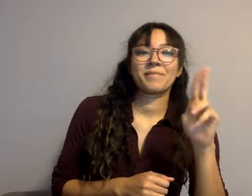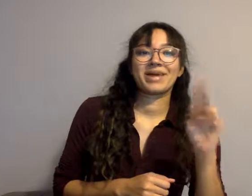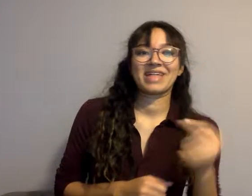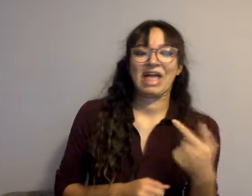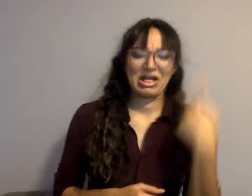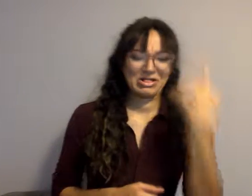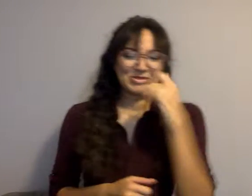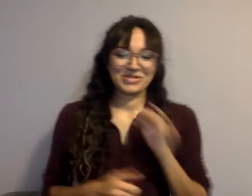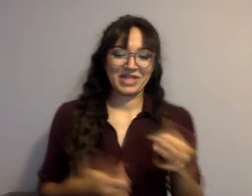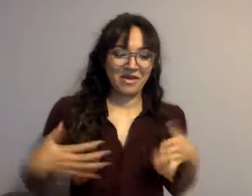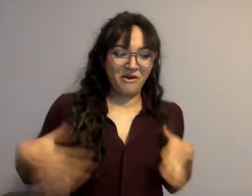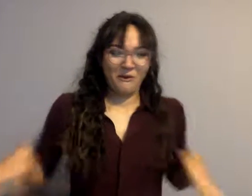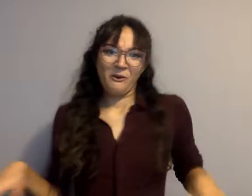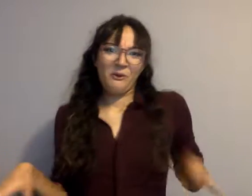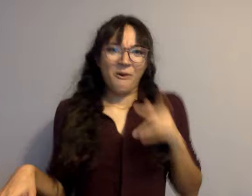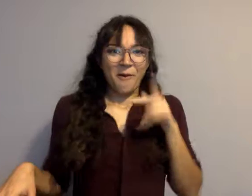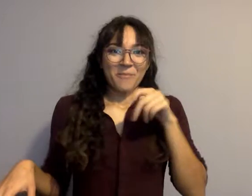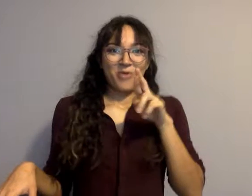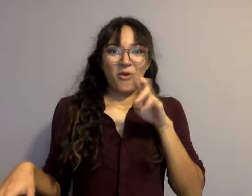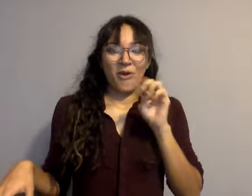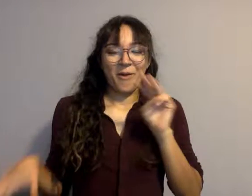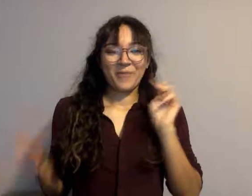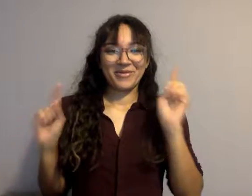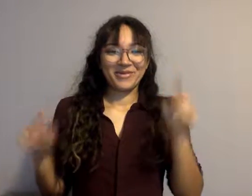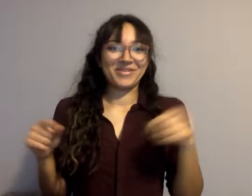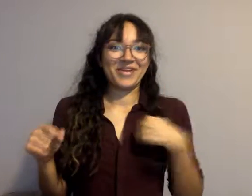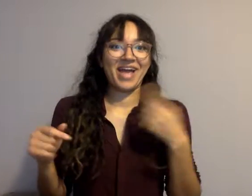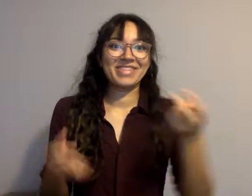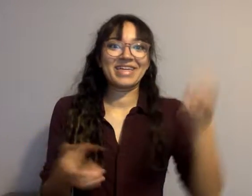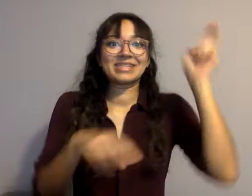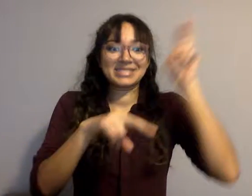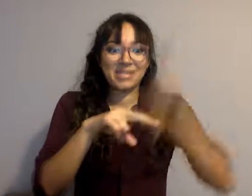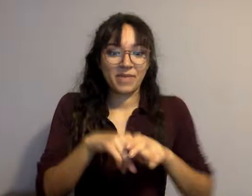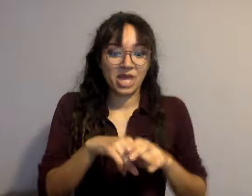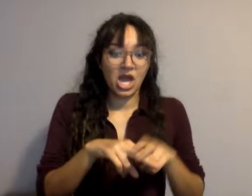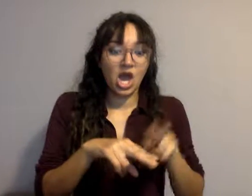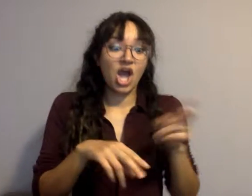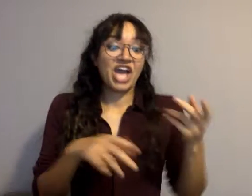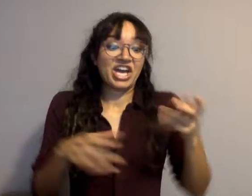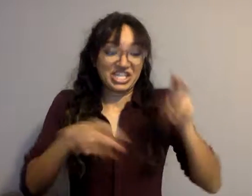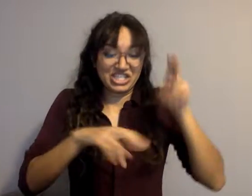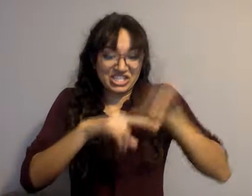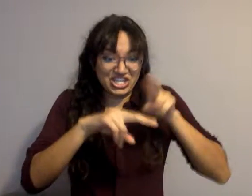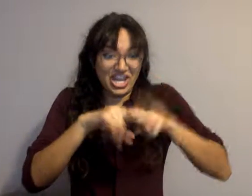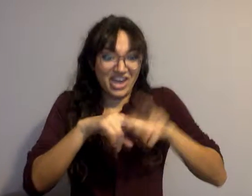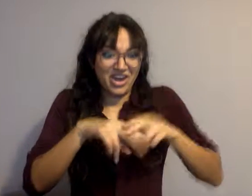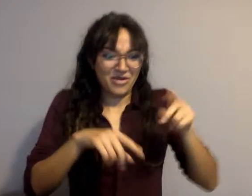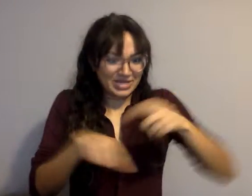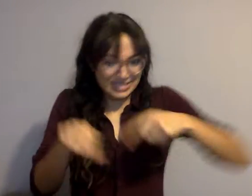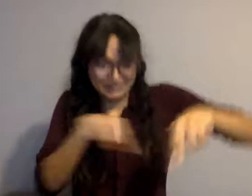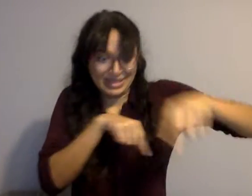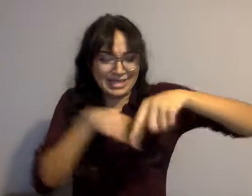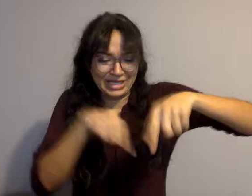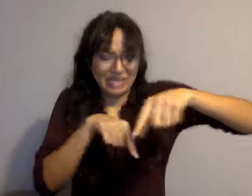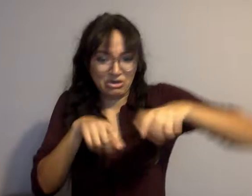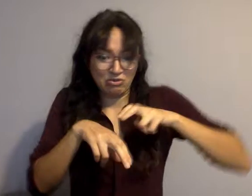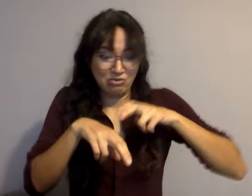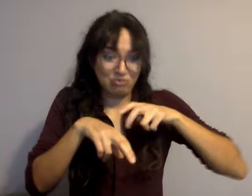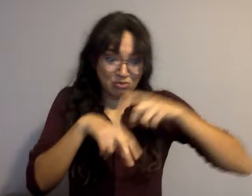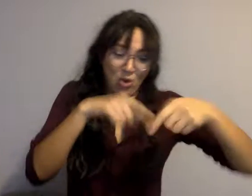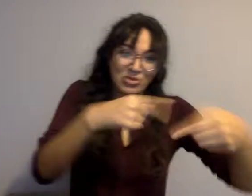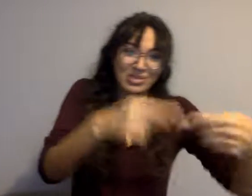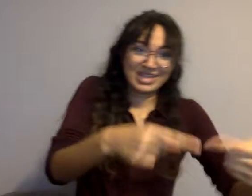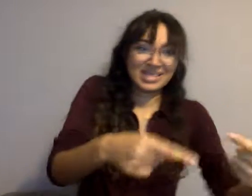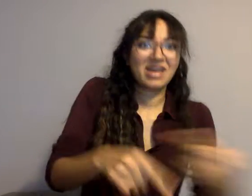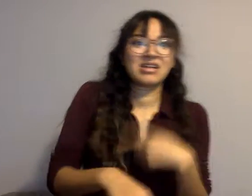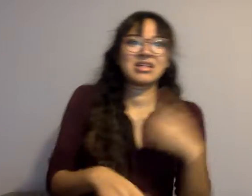seat me on a spinning rolling chair. So So I looked at the stage manager and I'm like,